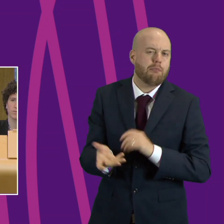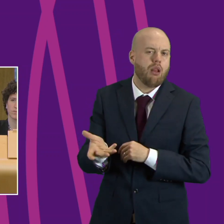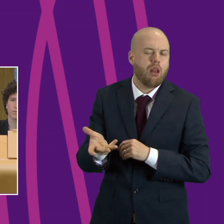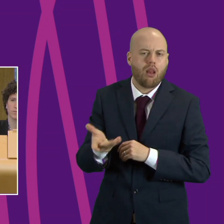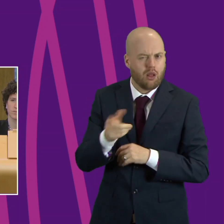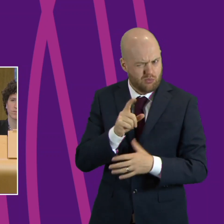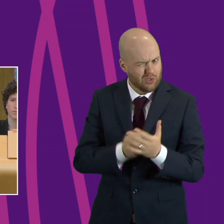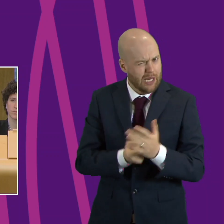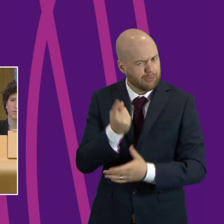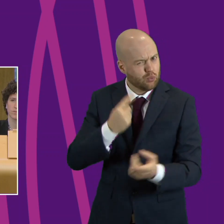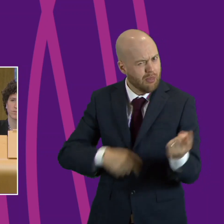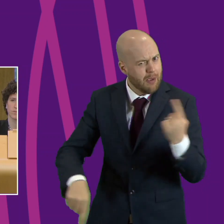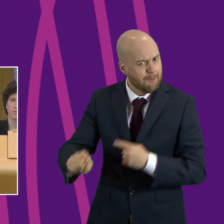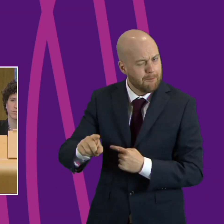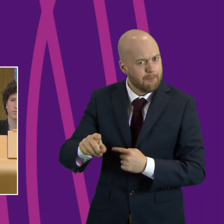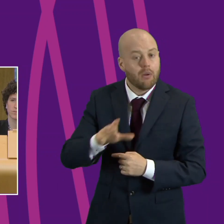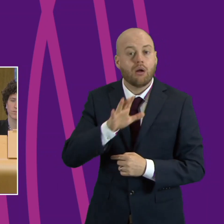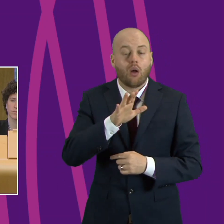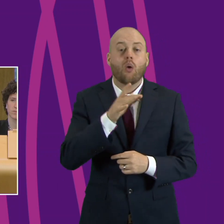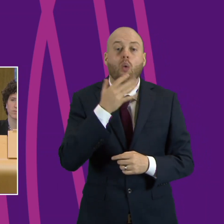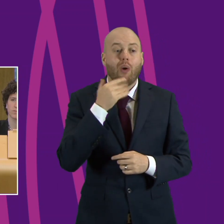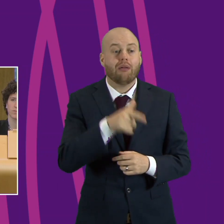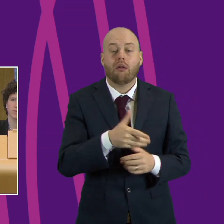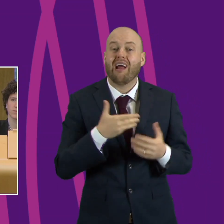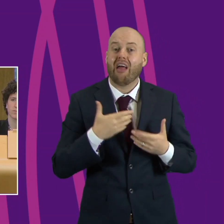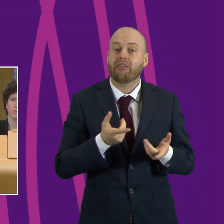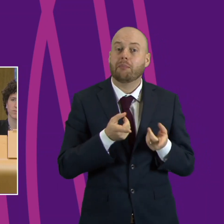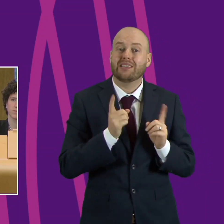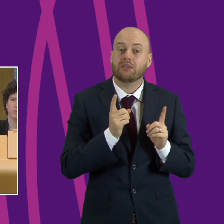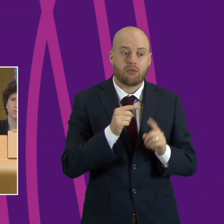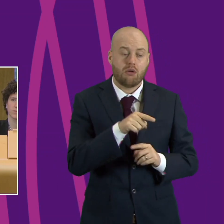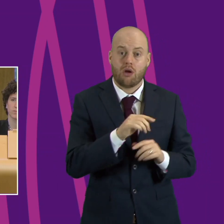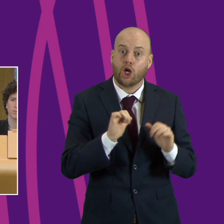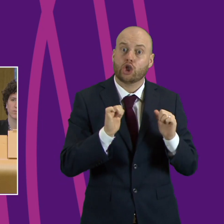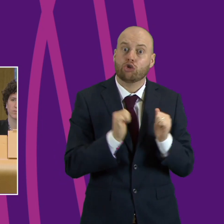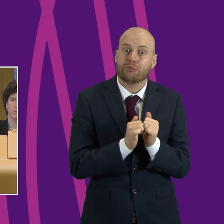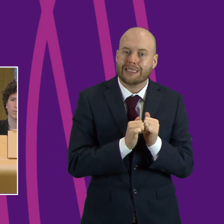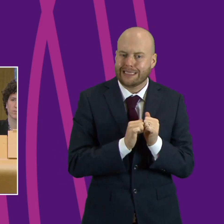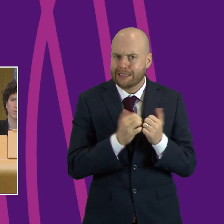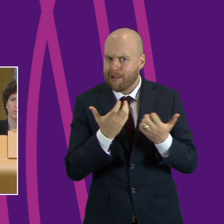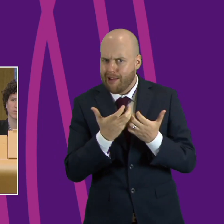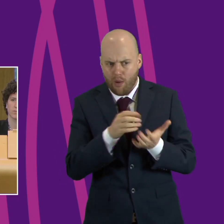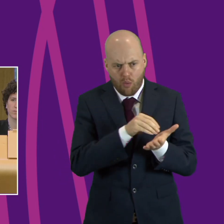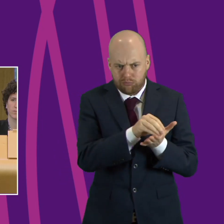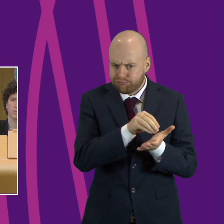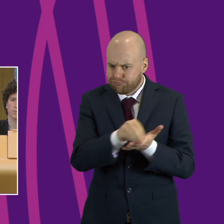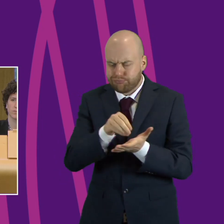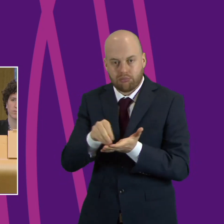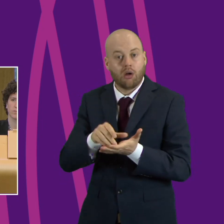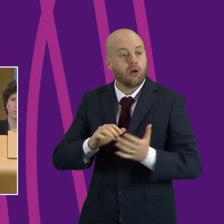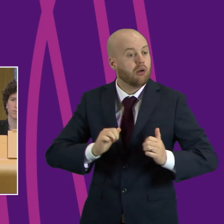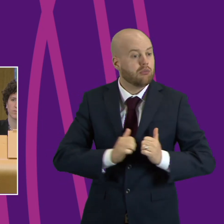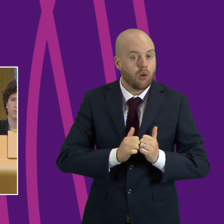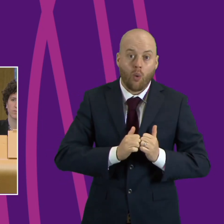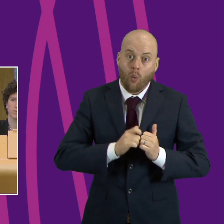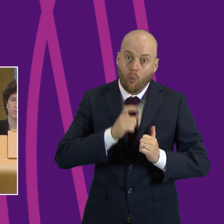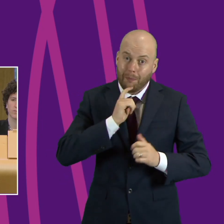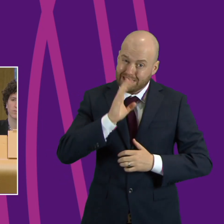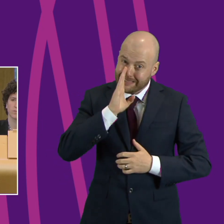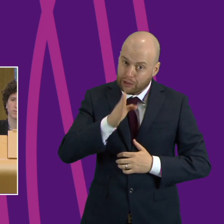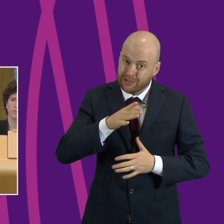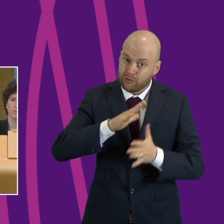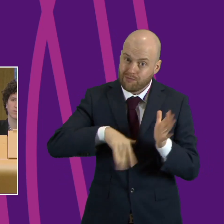agreed the formula for distribution with the hospices, will she consider sending this funding directly from the Scottish Government